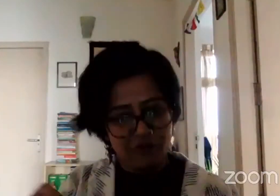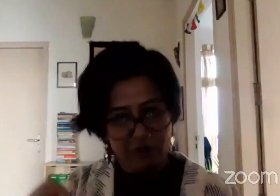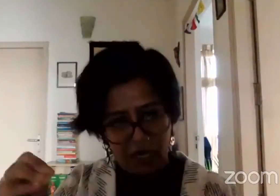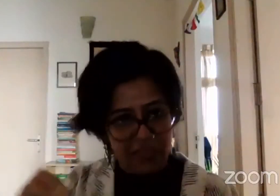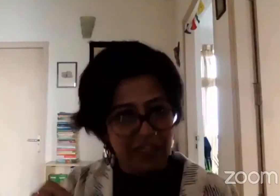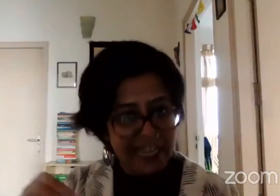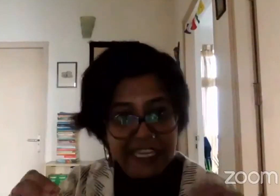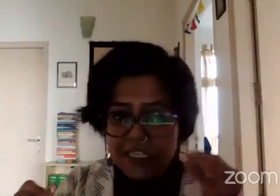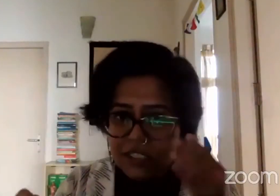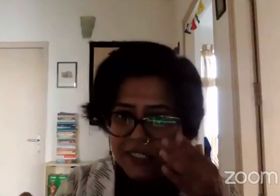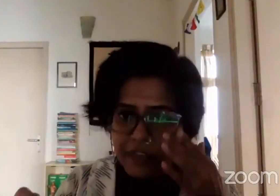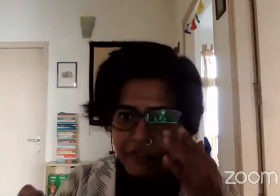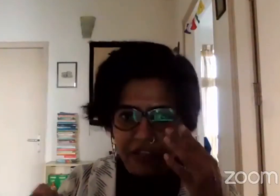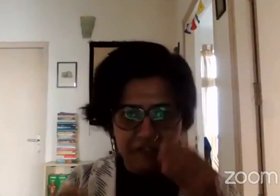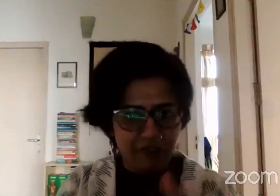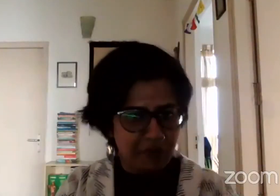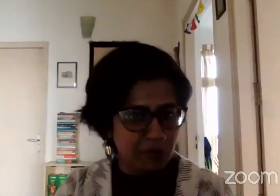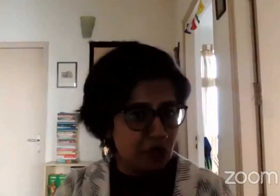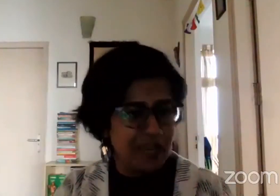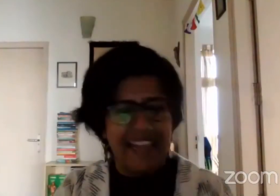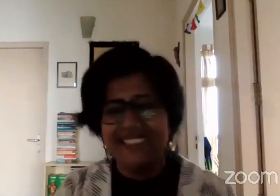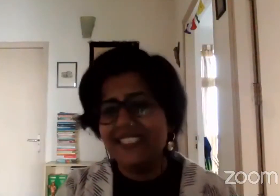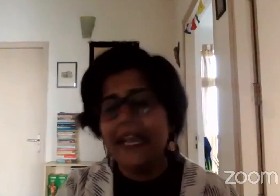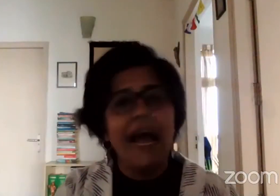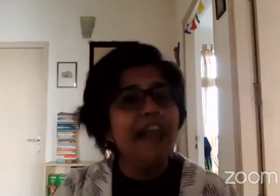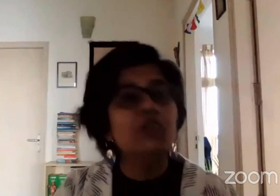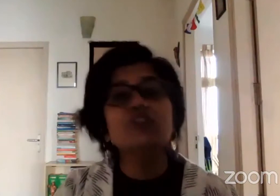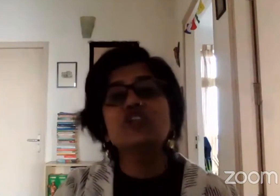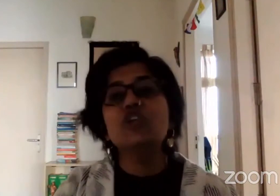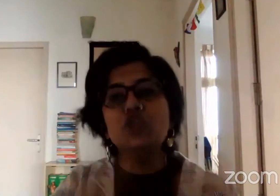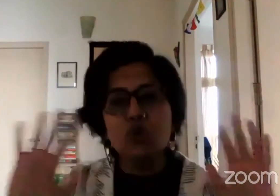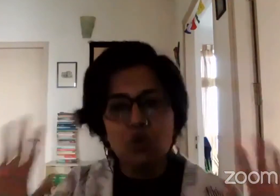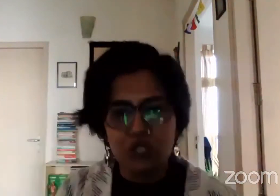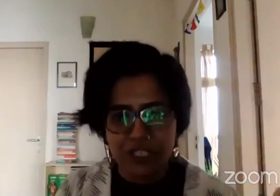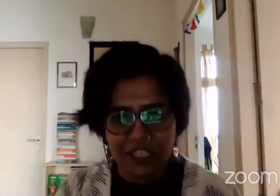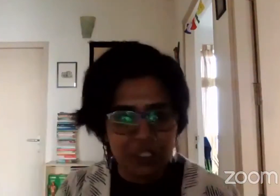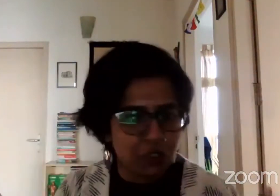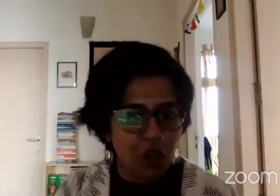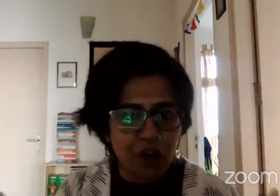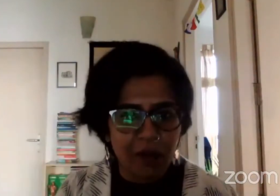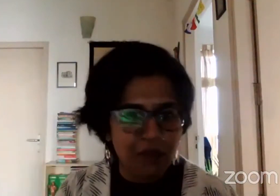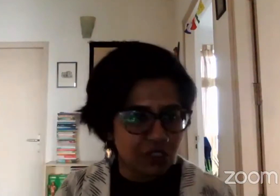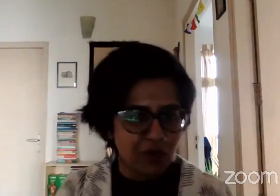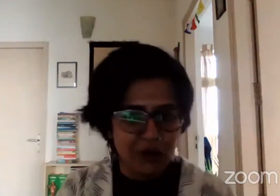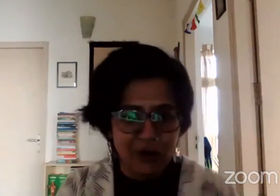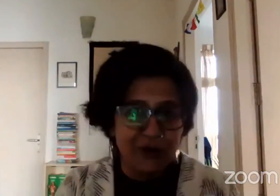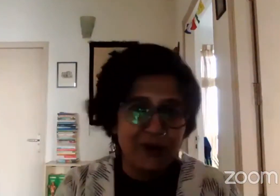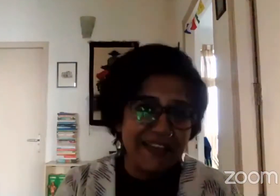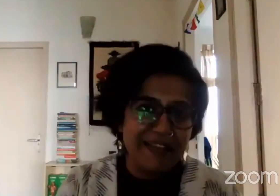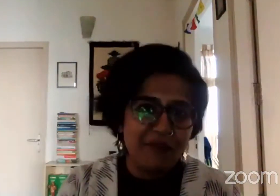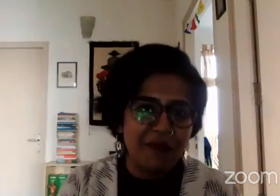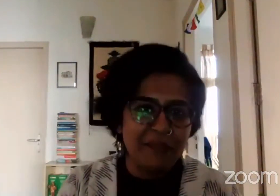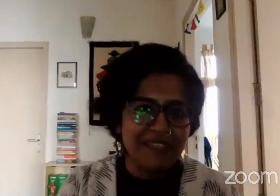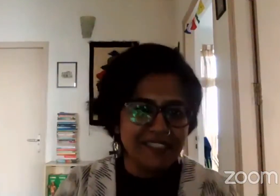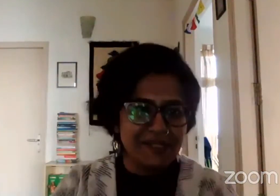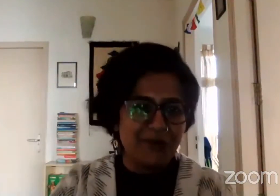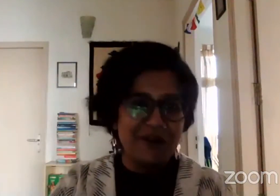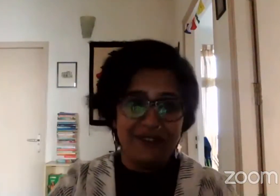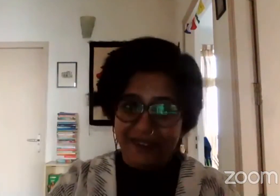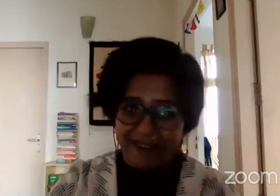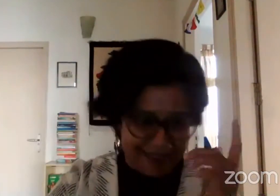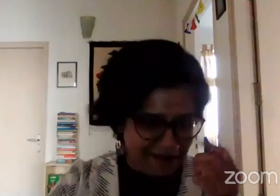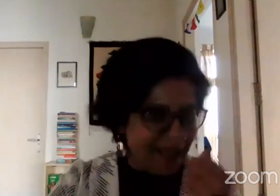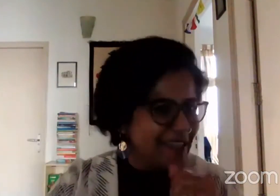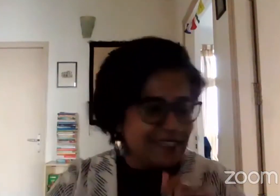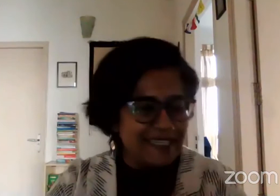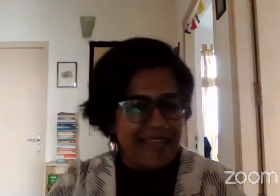terms of the linkages, if people could. And I know it's a huge thing to talk about, so in 1 minute, so